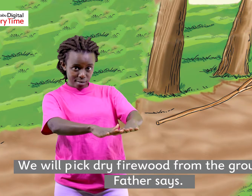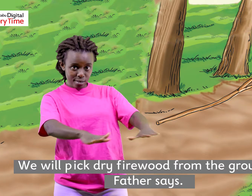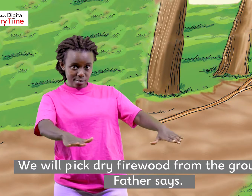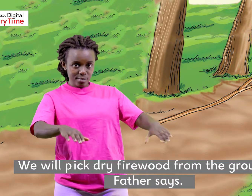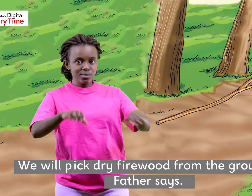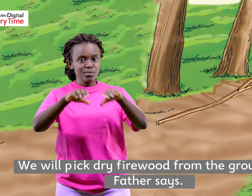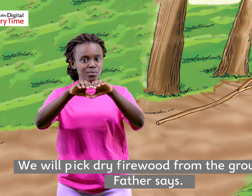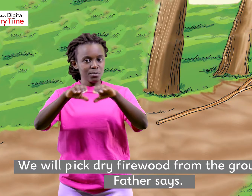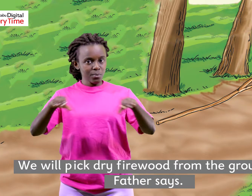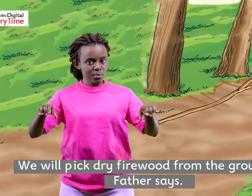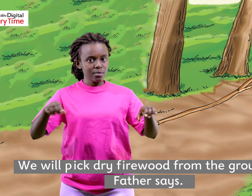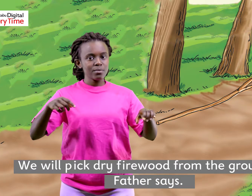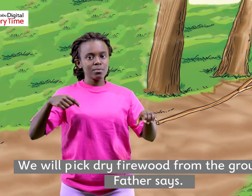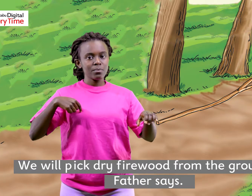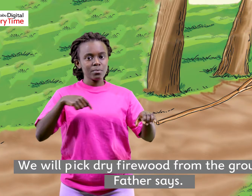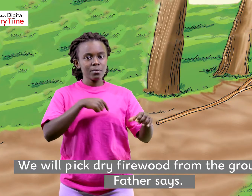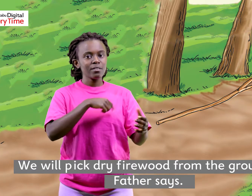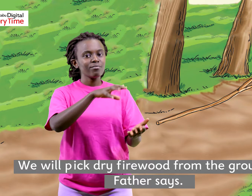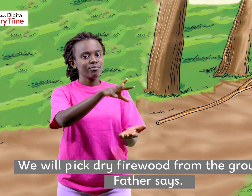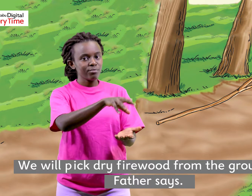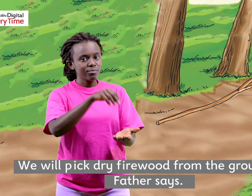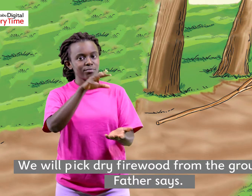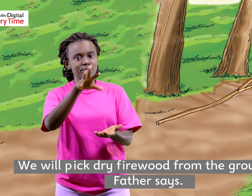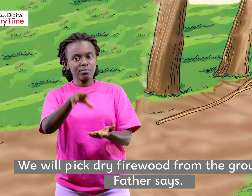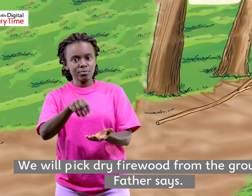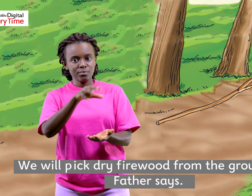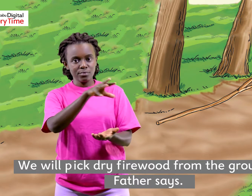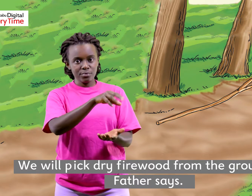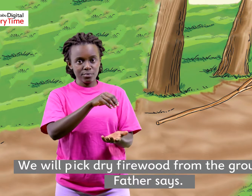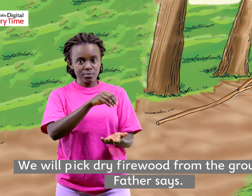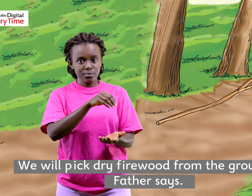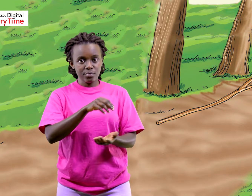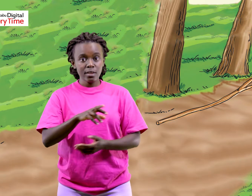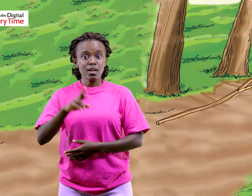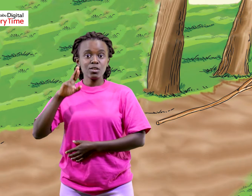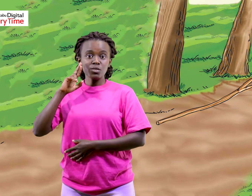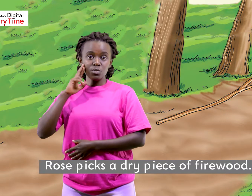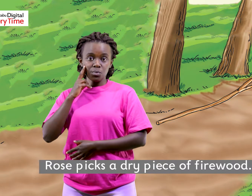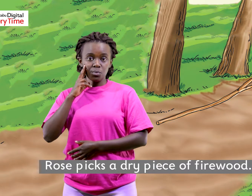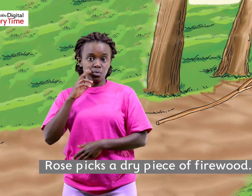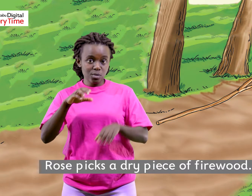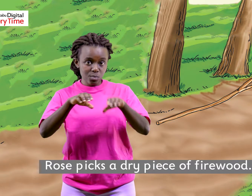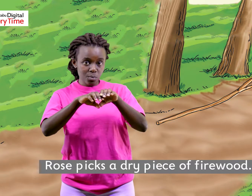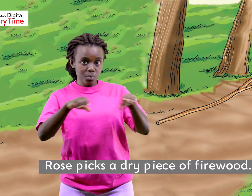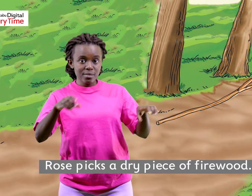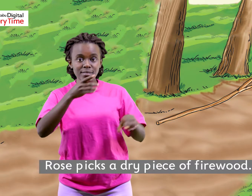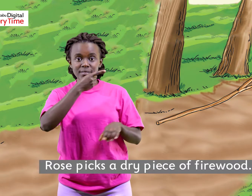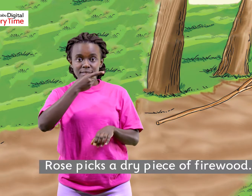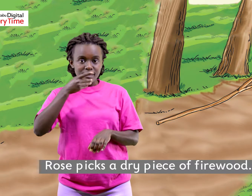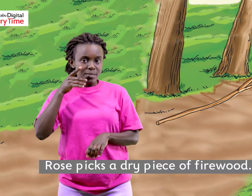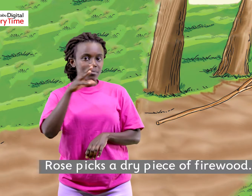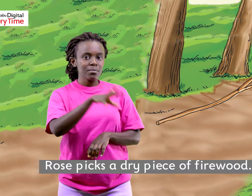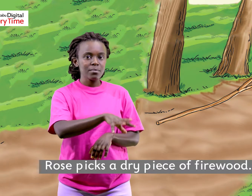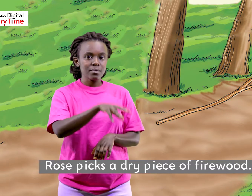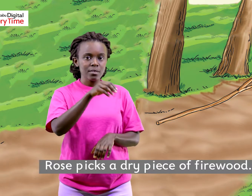We will pick dry firewood from the ground, Father says. Rose picks a dry piece of firewood.